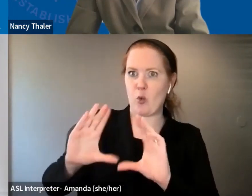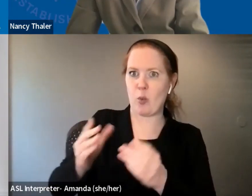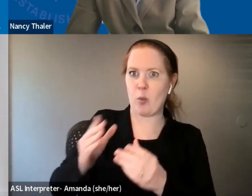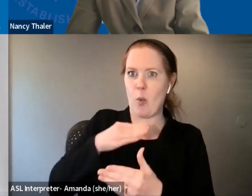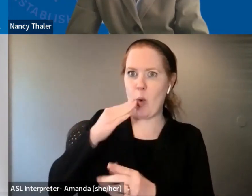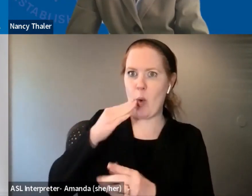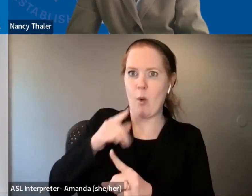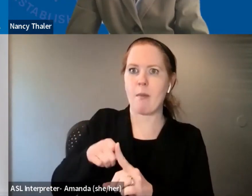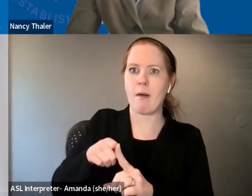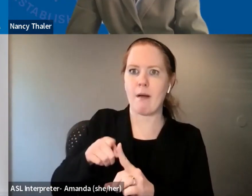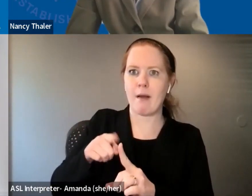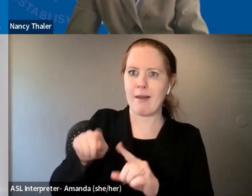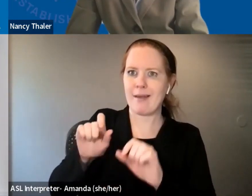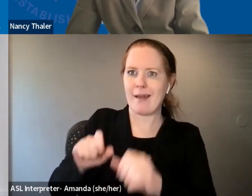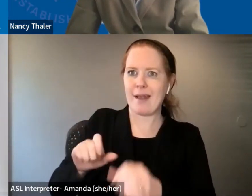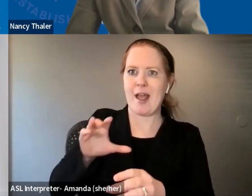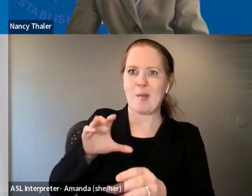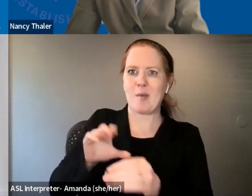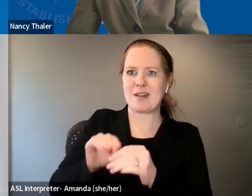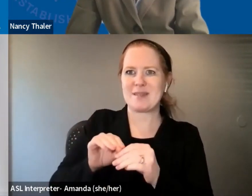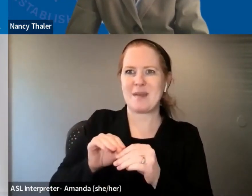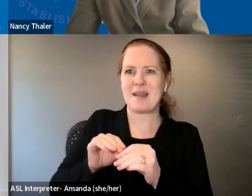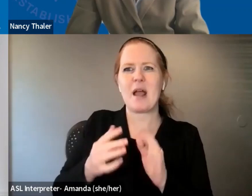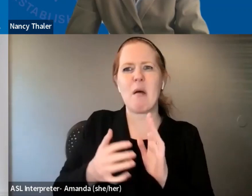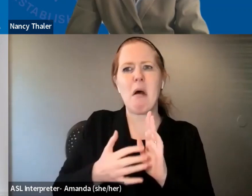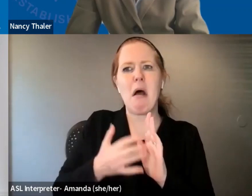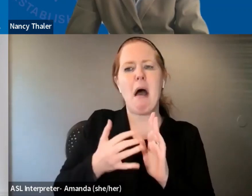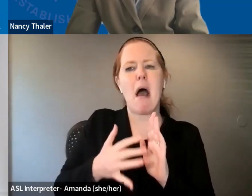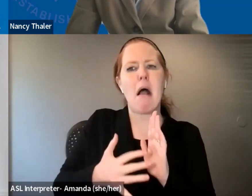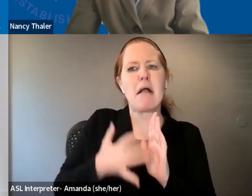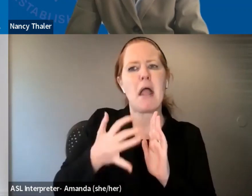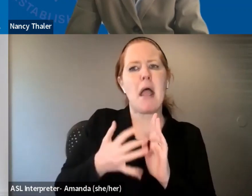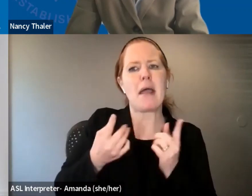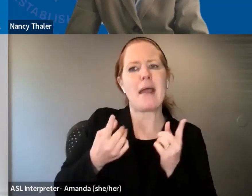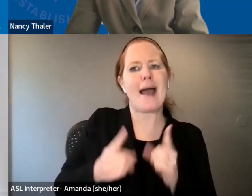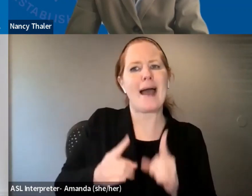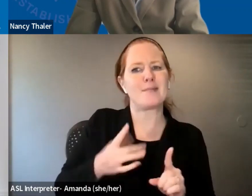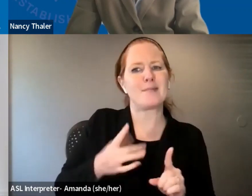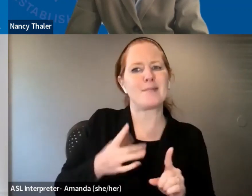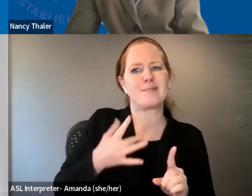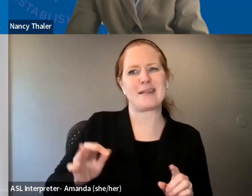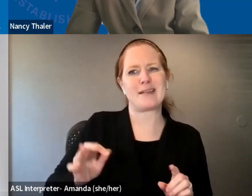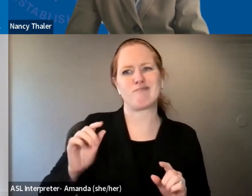even able to participate. It occasionally happens, but it tends to be pretty minor.